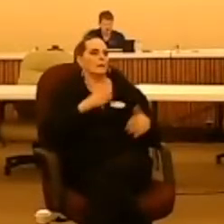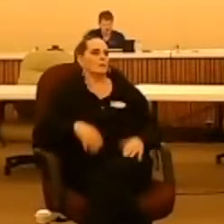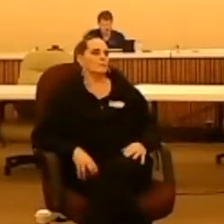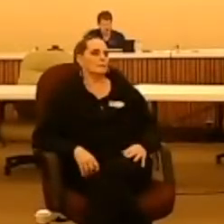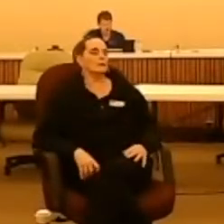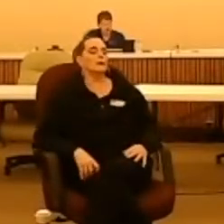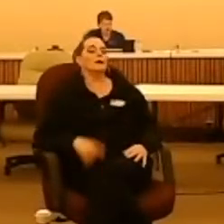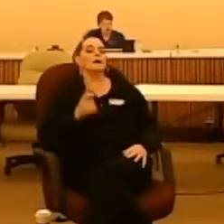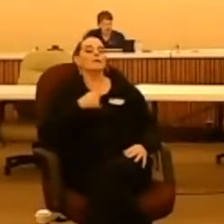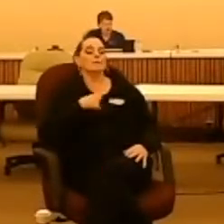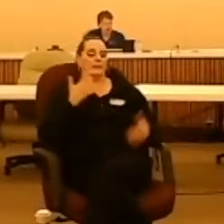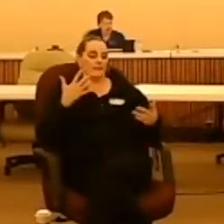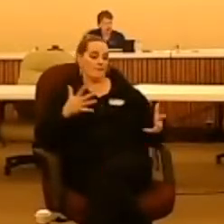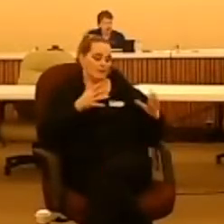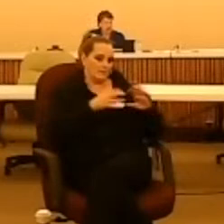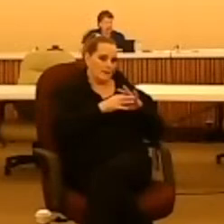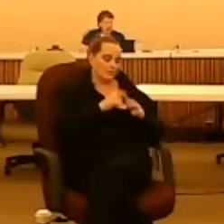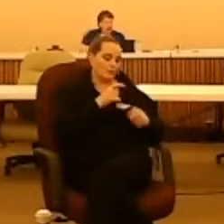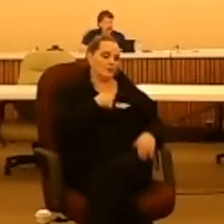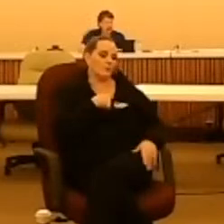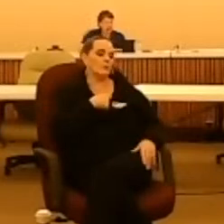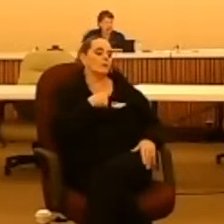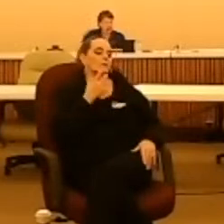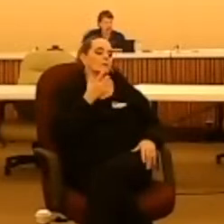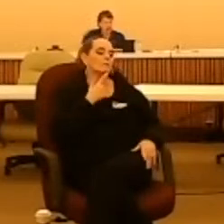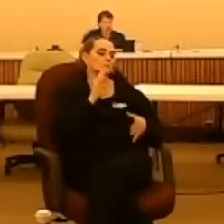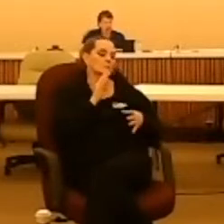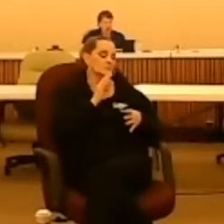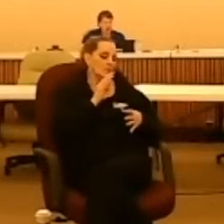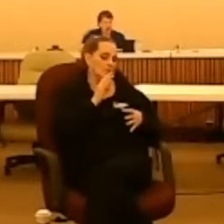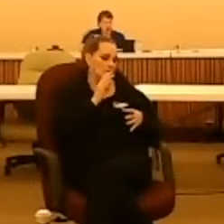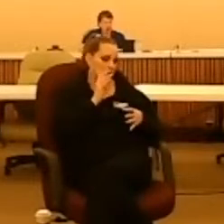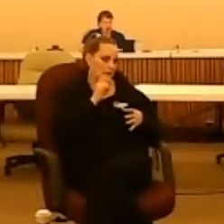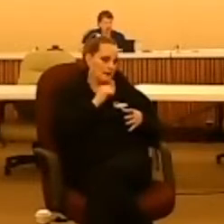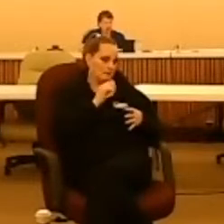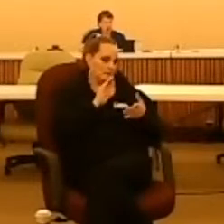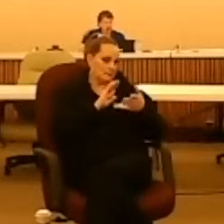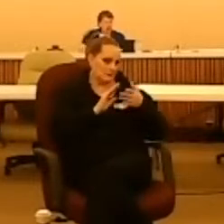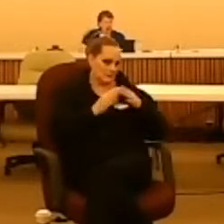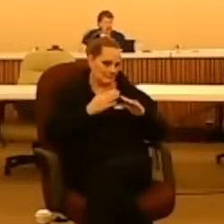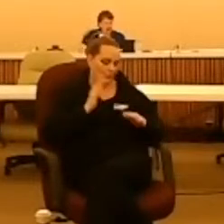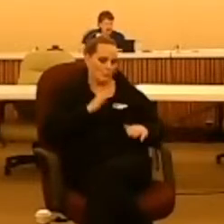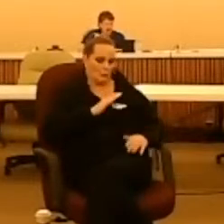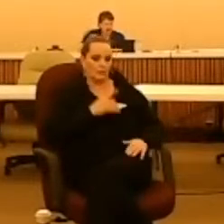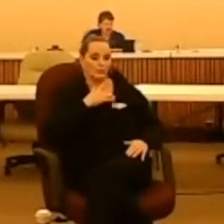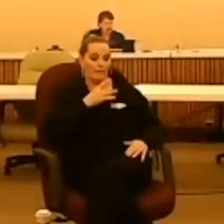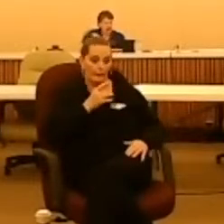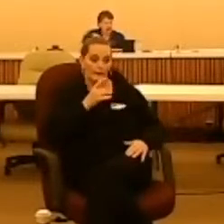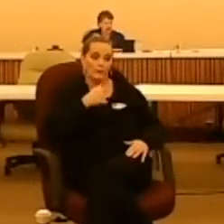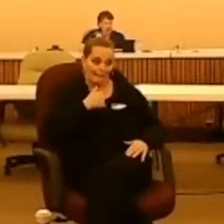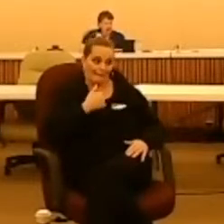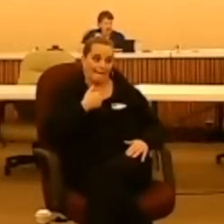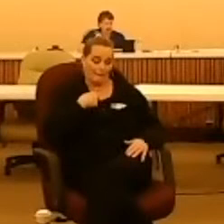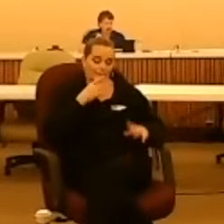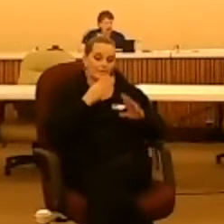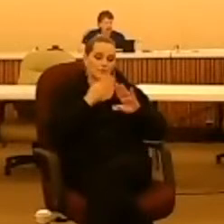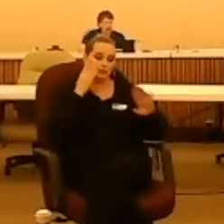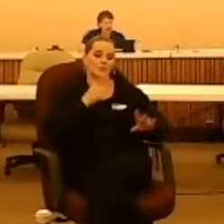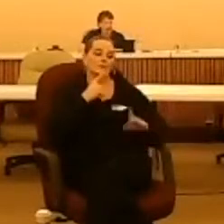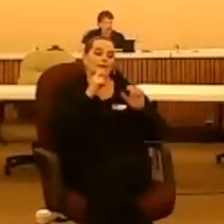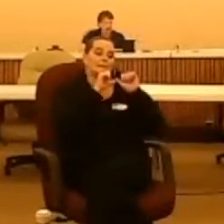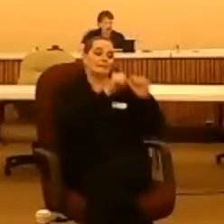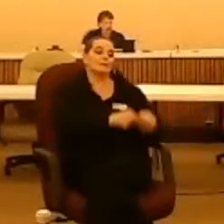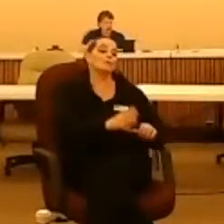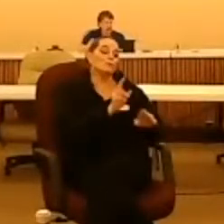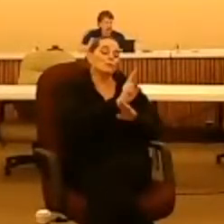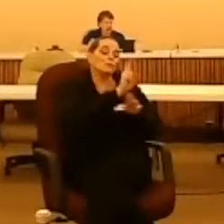So like I said, we will just note for the record that the town board would very much like you to have the shuttle and continue to use the shuttle. But